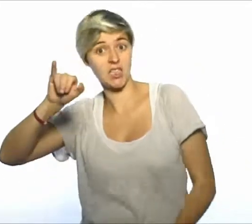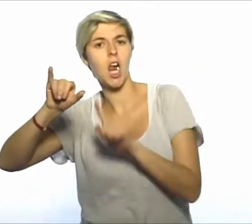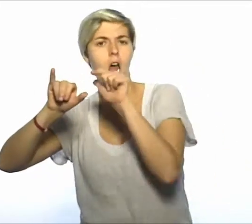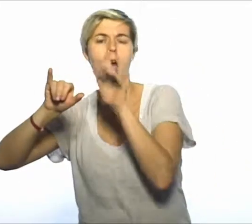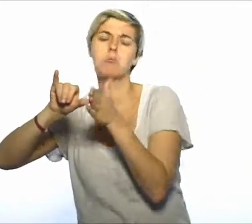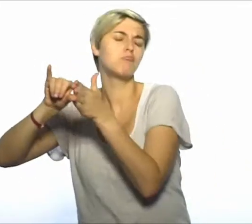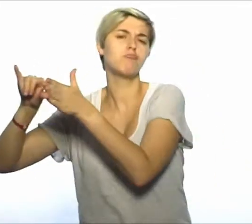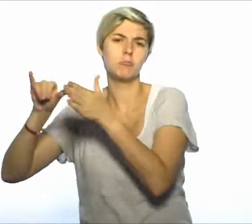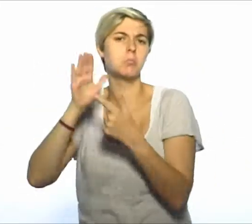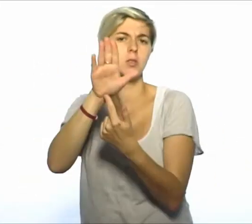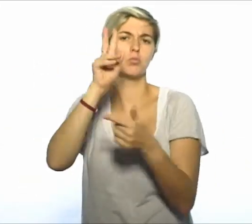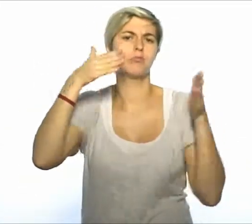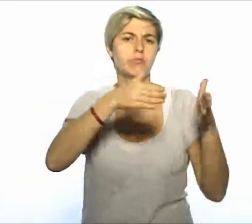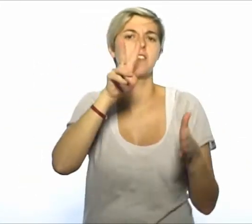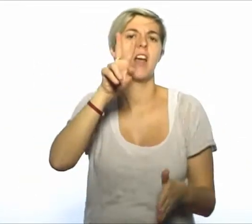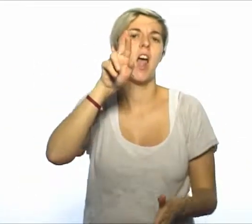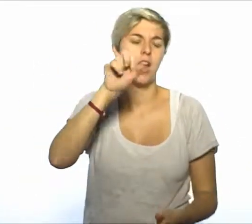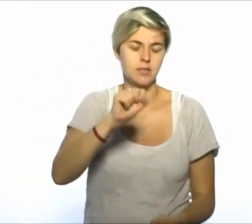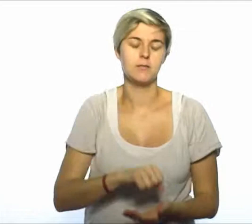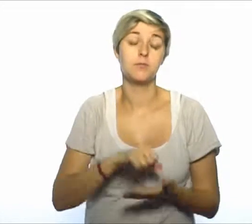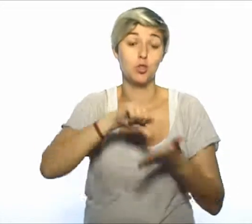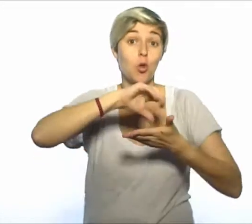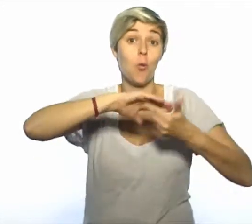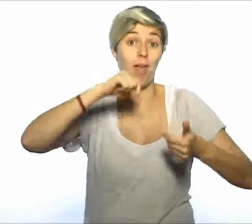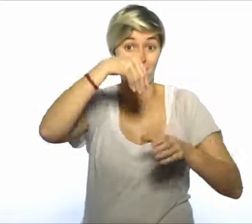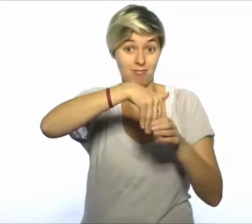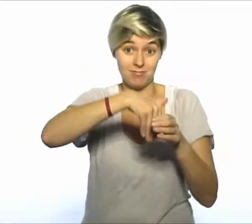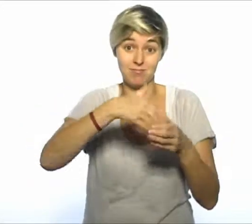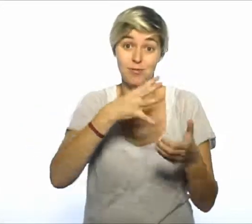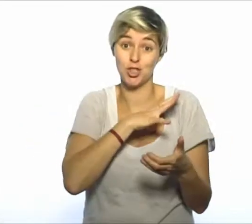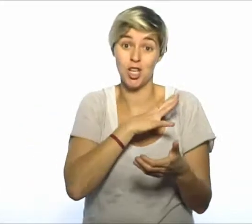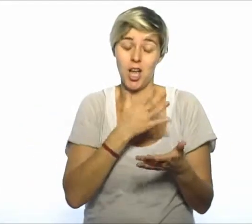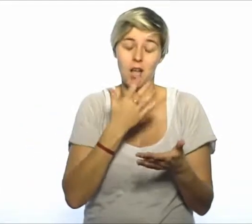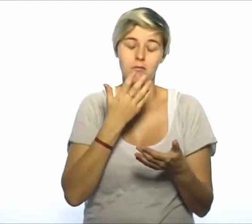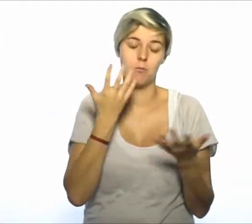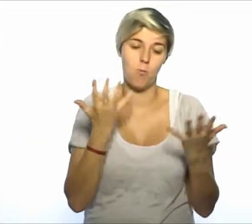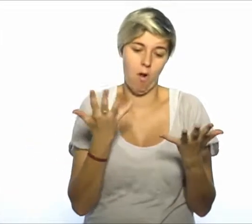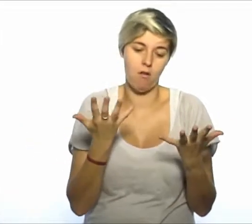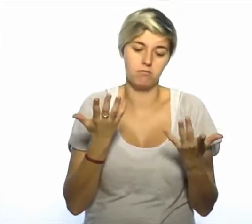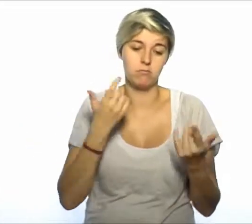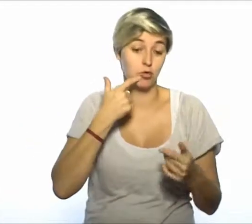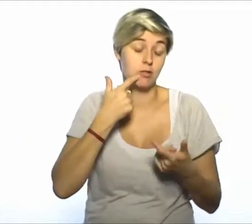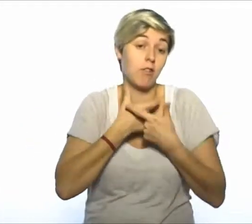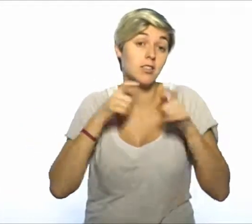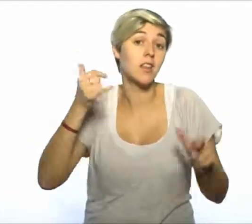is both a VRS and a VRI center. But for today, I will be focusing